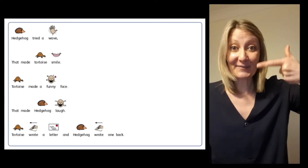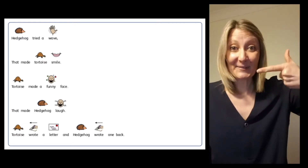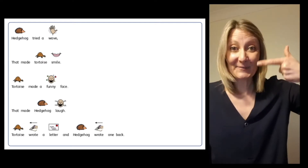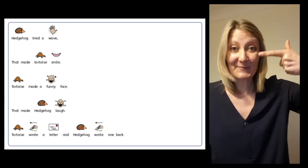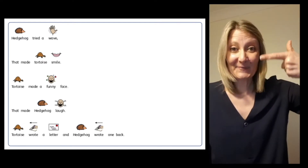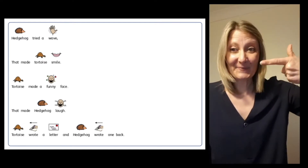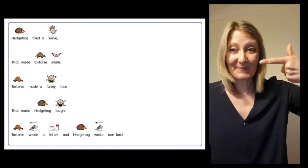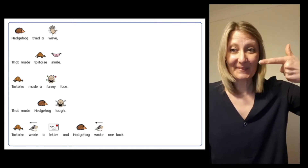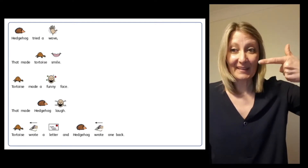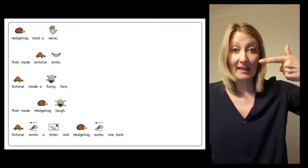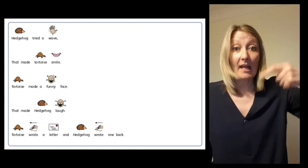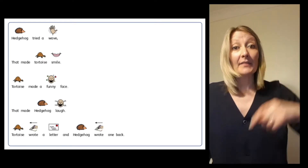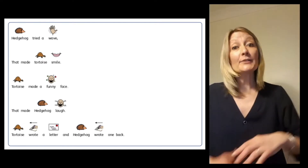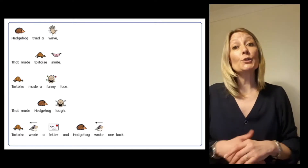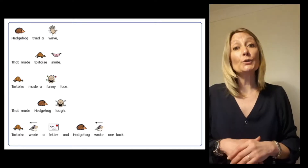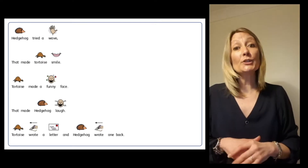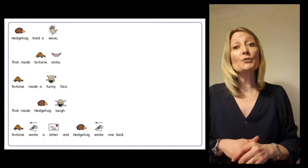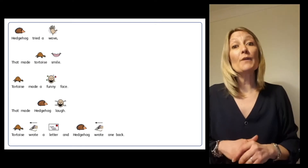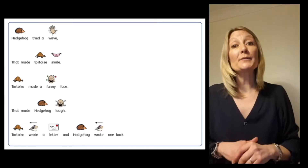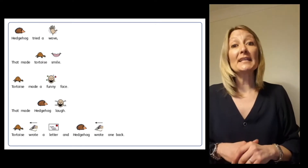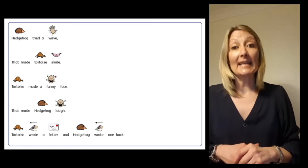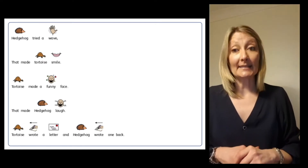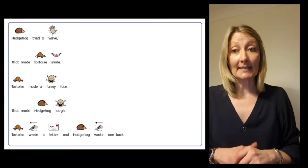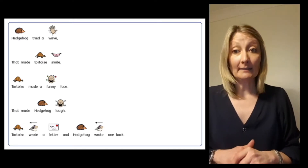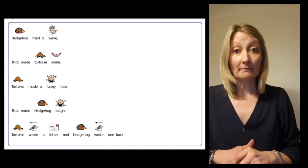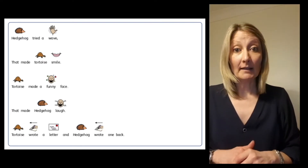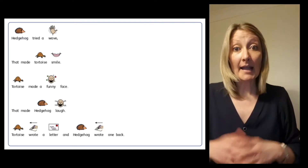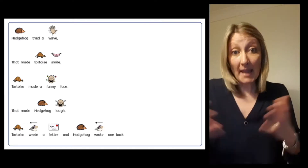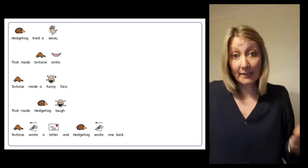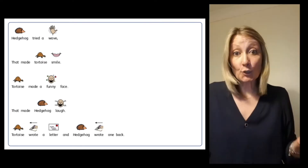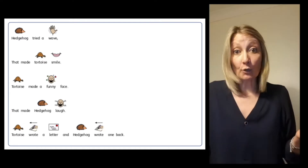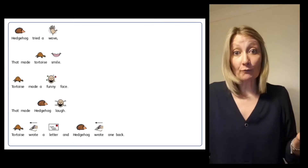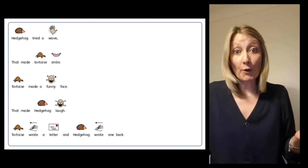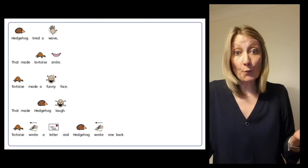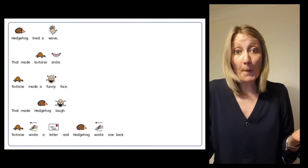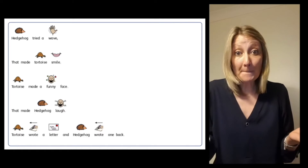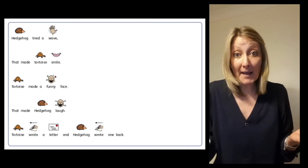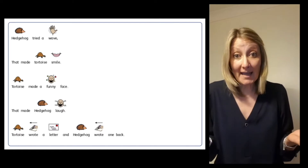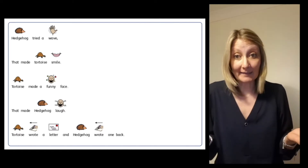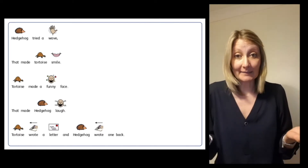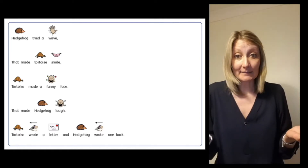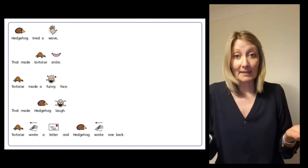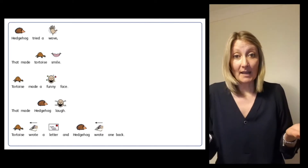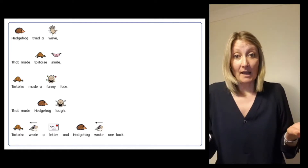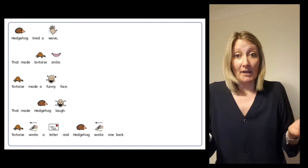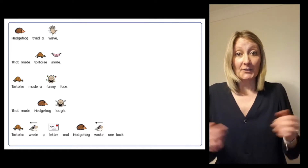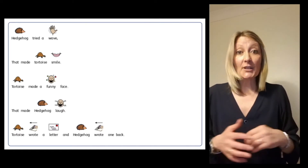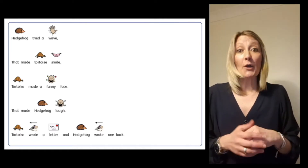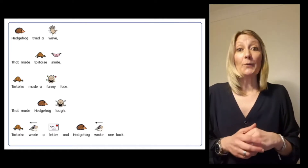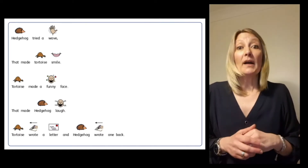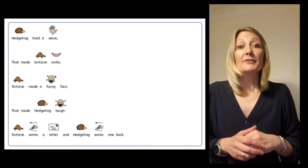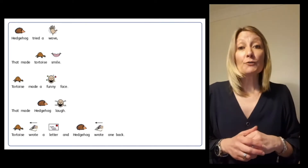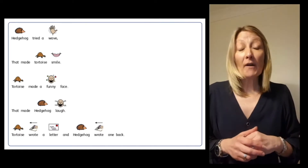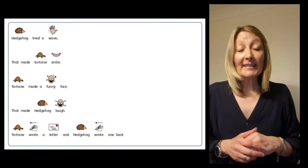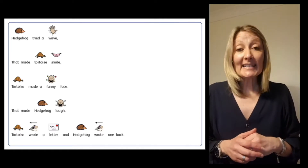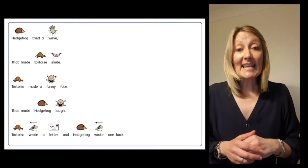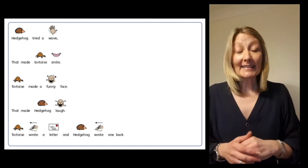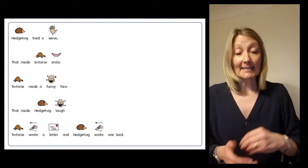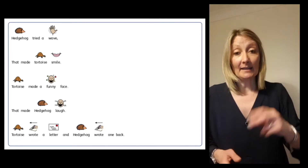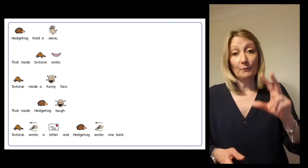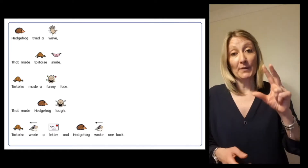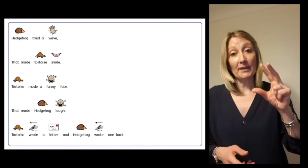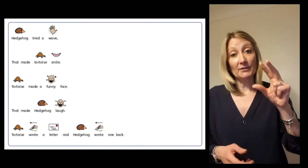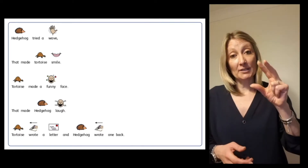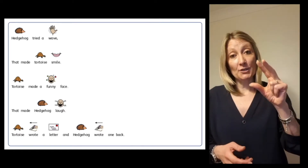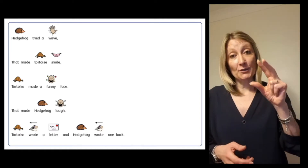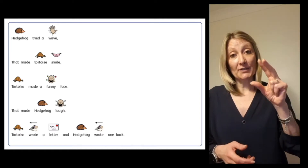laugh. Then Tortoise wrote a letter and Hedgehog wrote one back. So to write a letter,